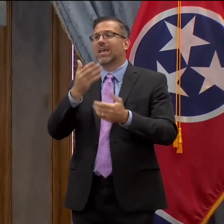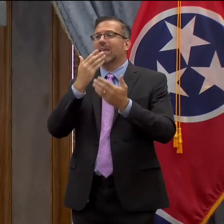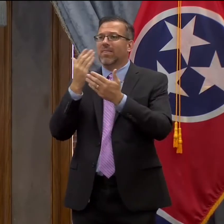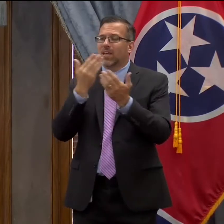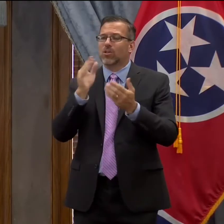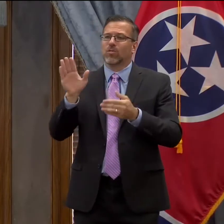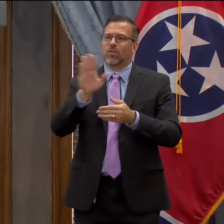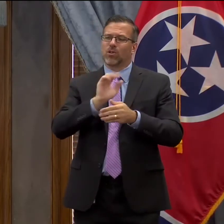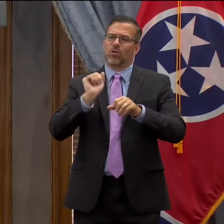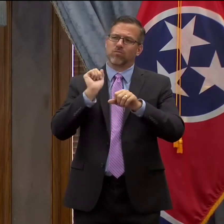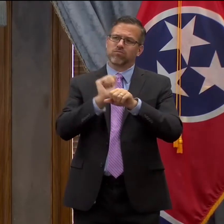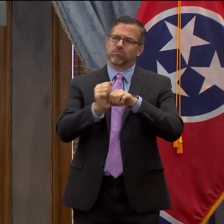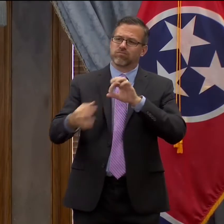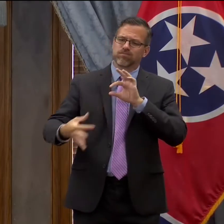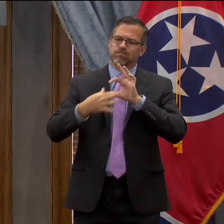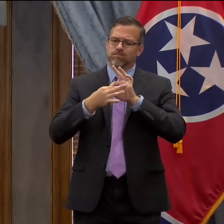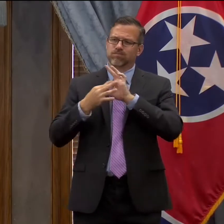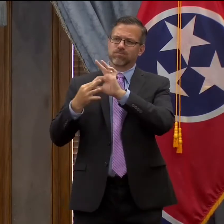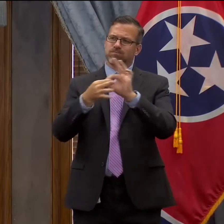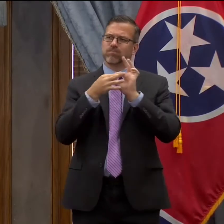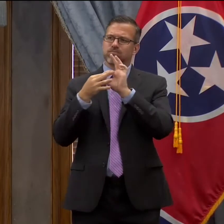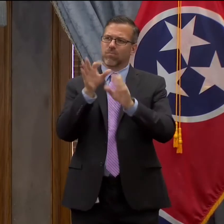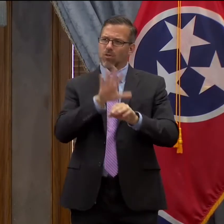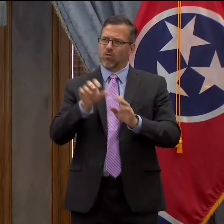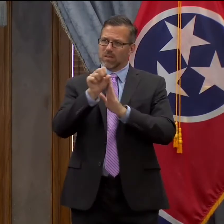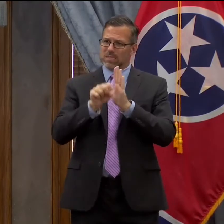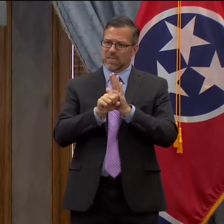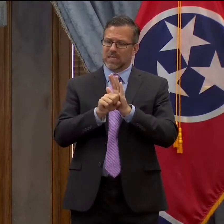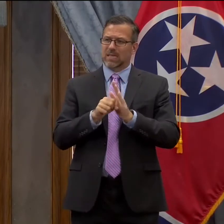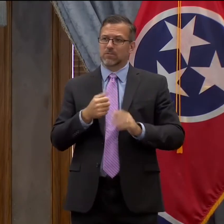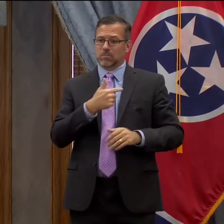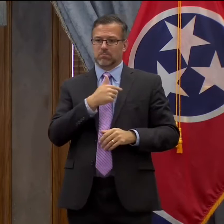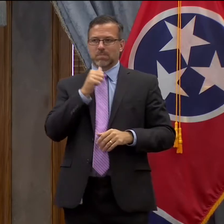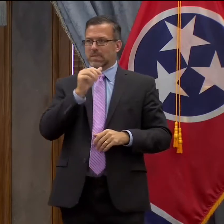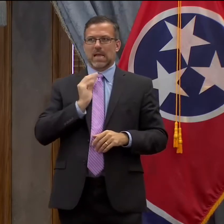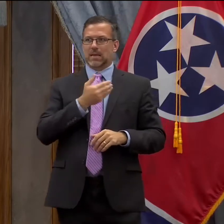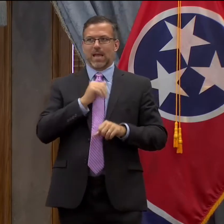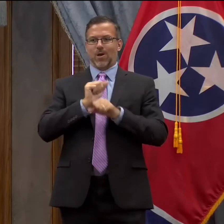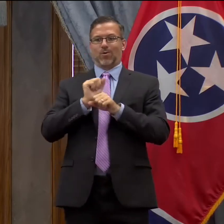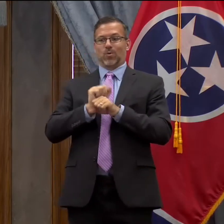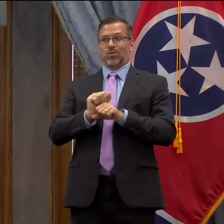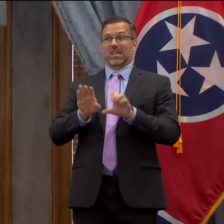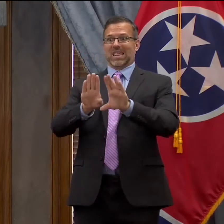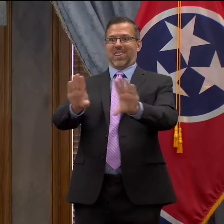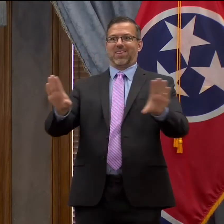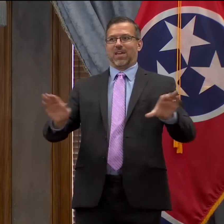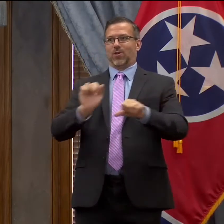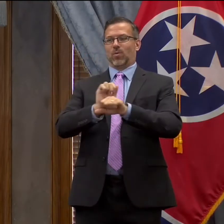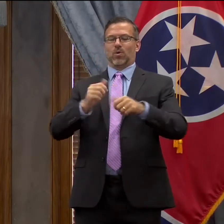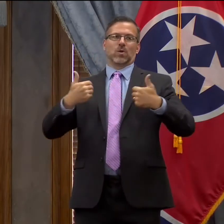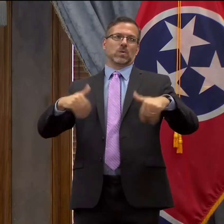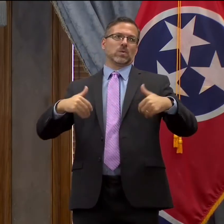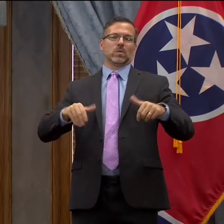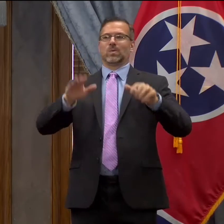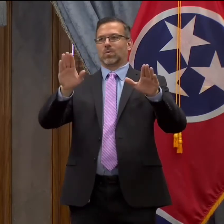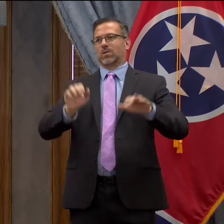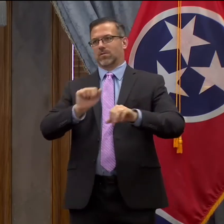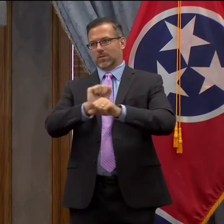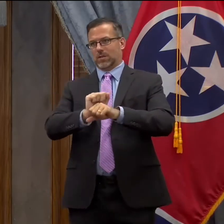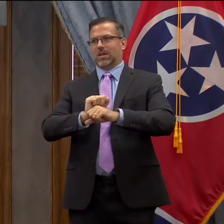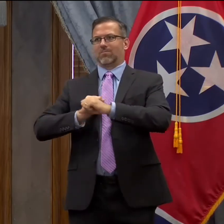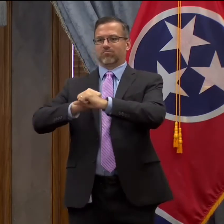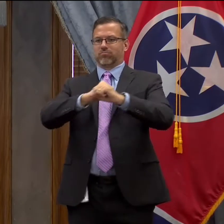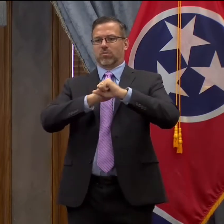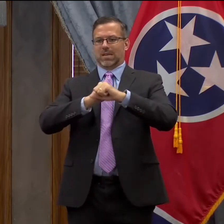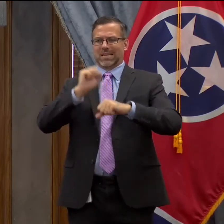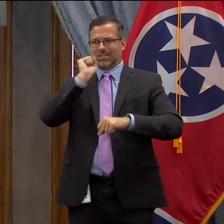us across the state. We don't do this, they do it. And they do an incredible job of protecting